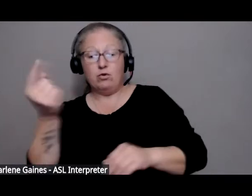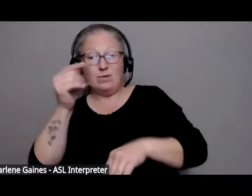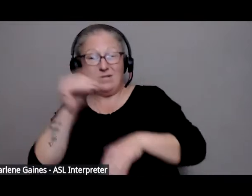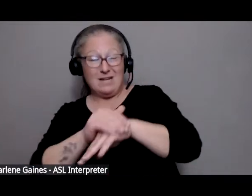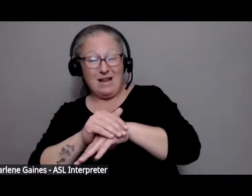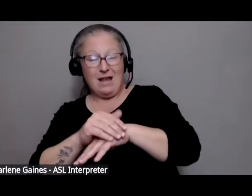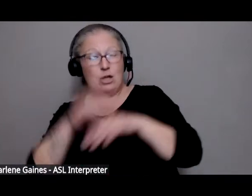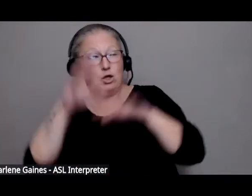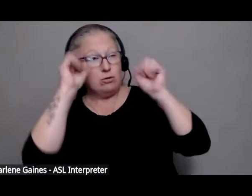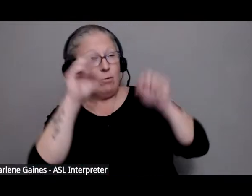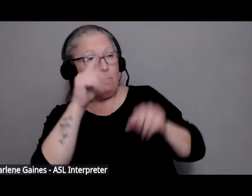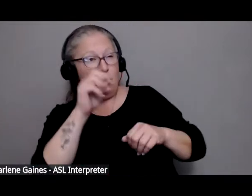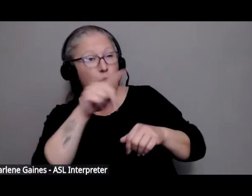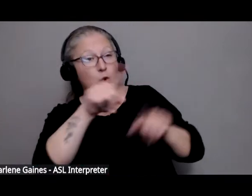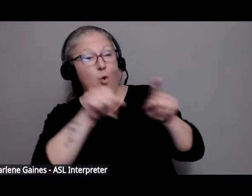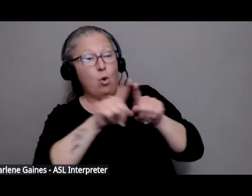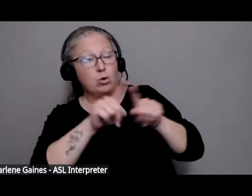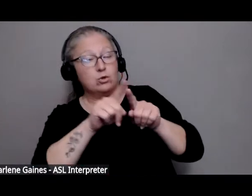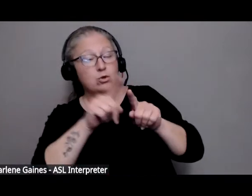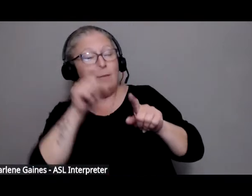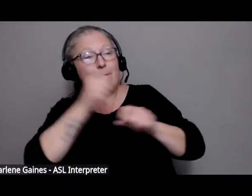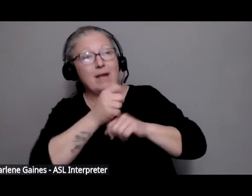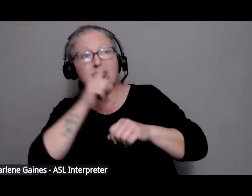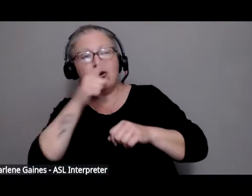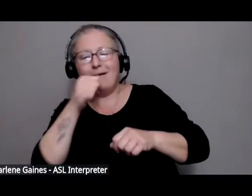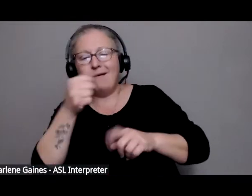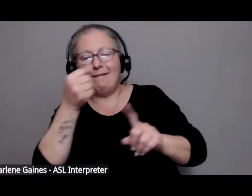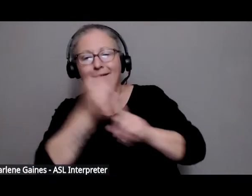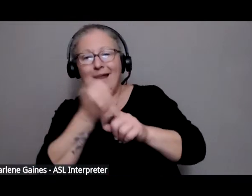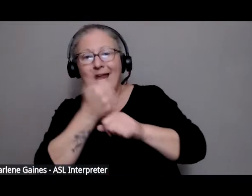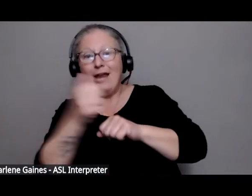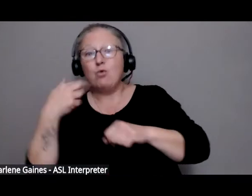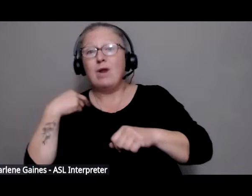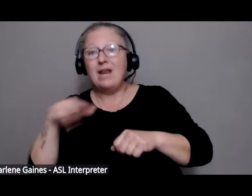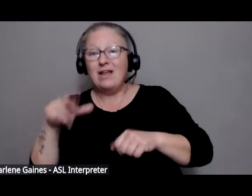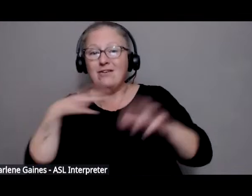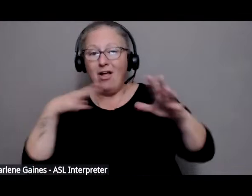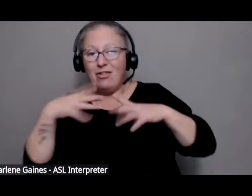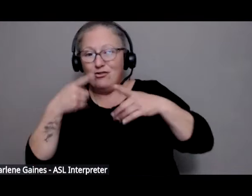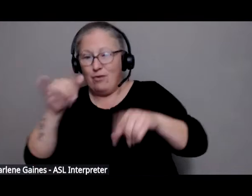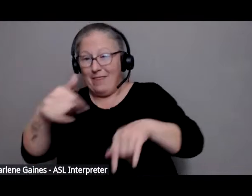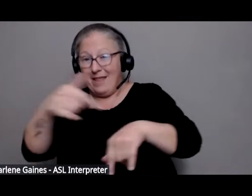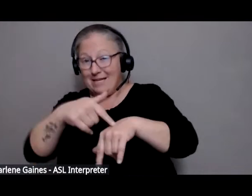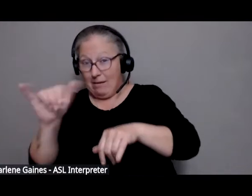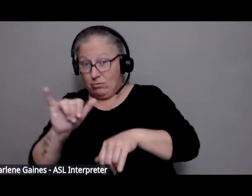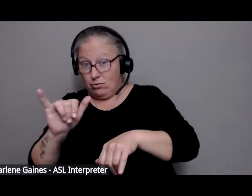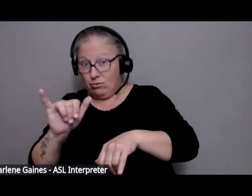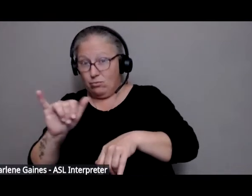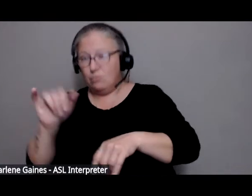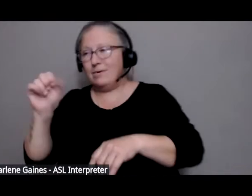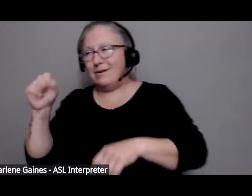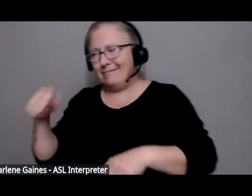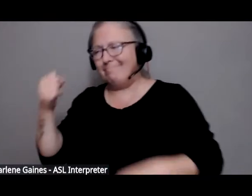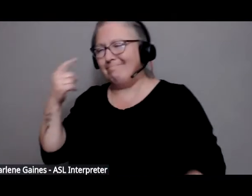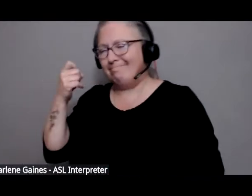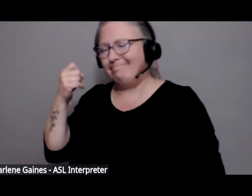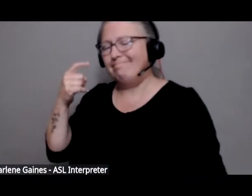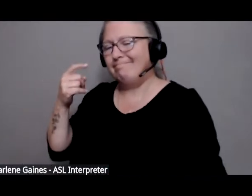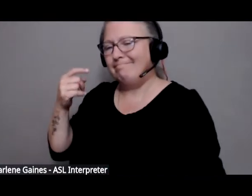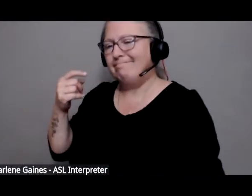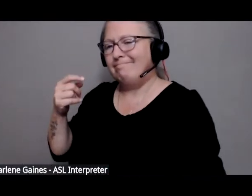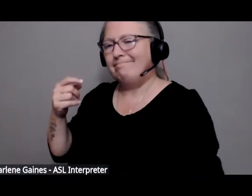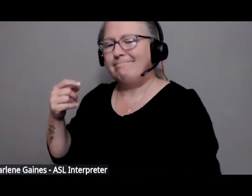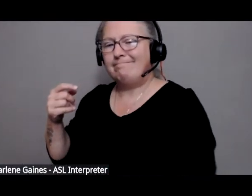Superintendent Booker, I'm sorry, we made sure we didn't hit any religious holidays That's during right. that time frame as well. Yeah, I Yes. hear you. I hear you.